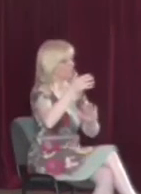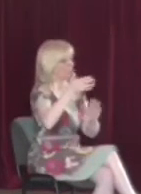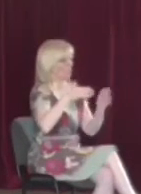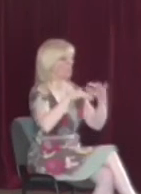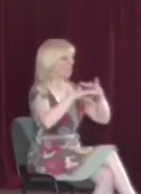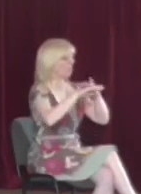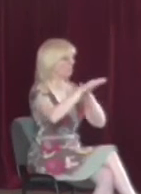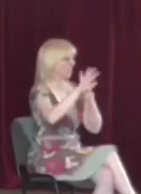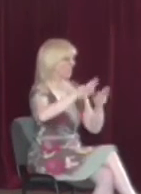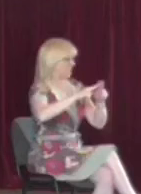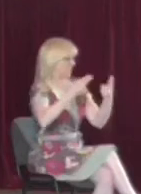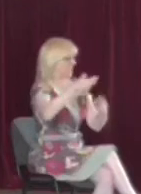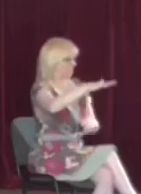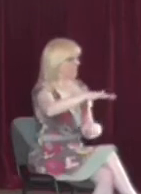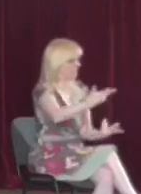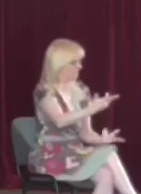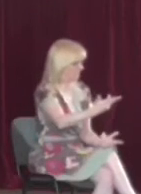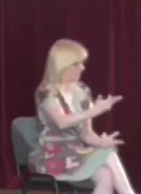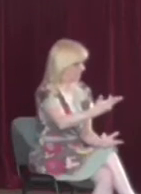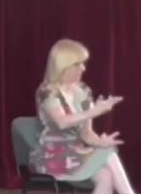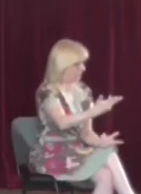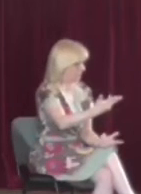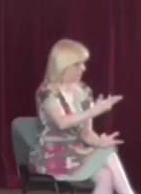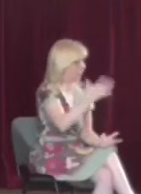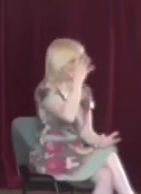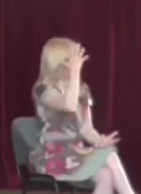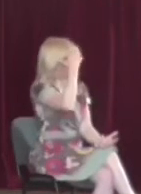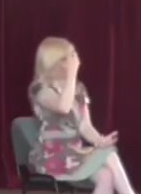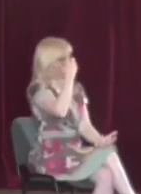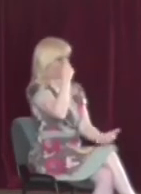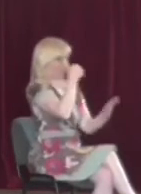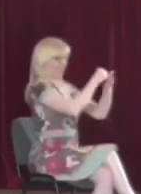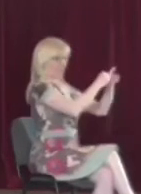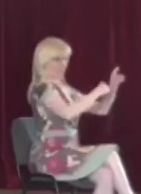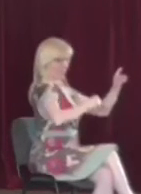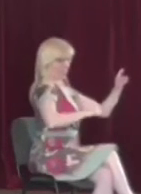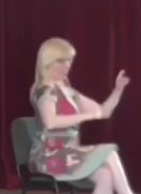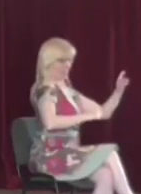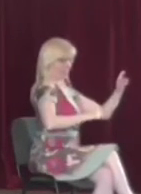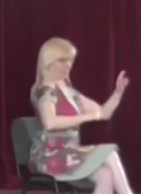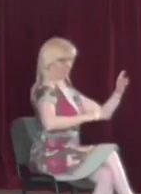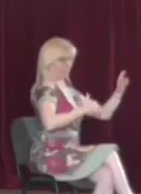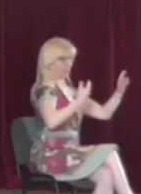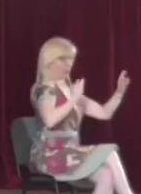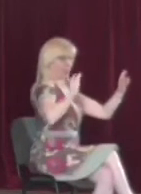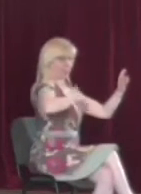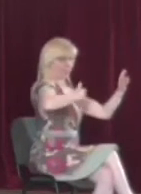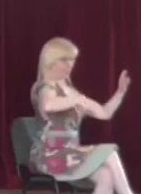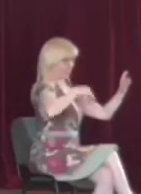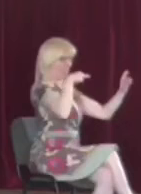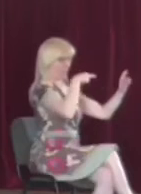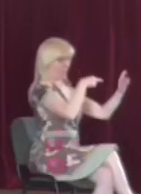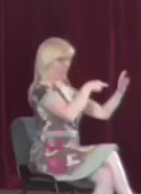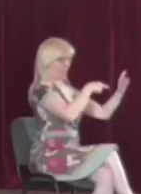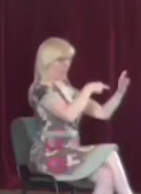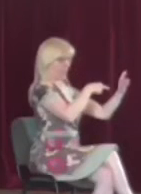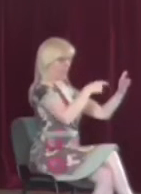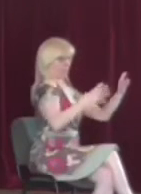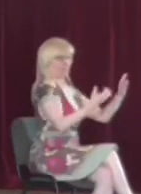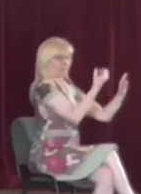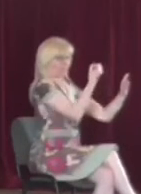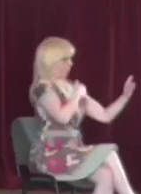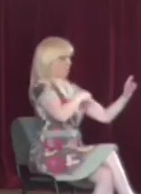he might take them as prisoners to Jerusalem. As he had neared Damascus on his journey, suddenly a light flashed from heaven around